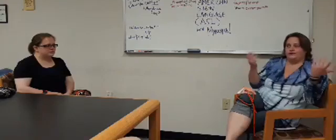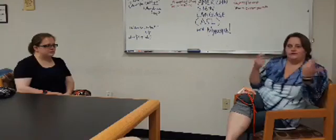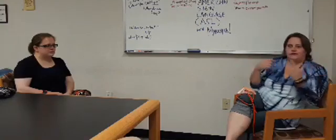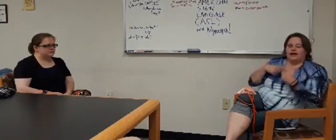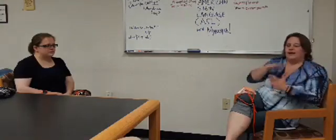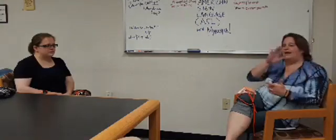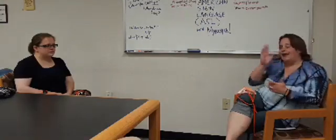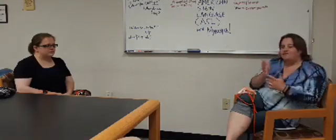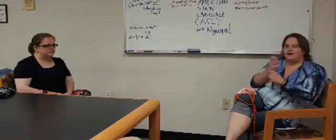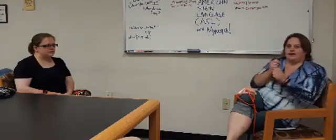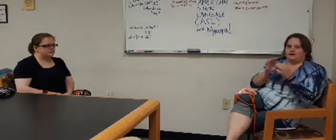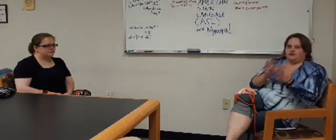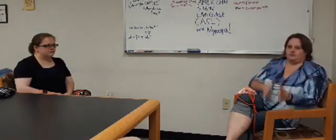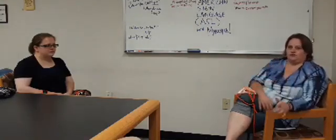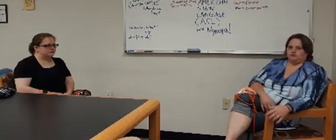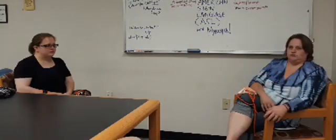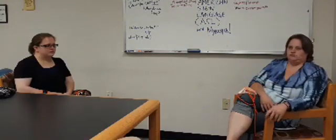I never get a triple her.